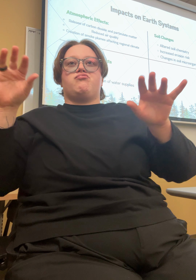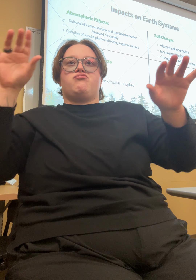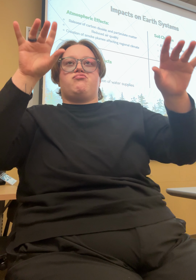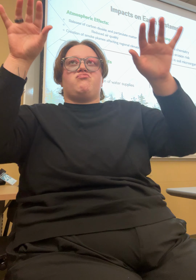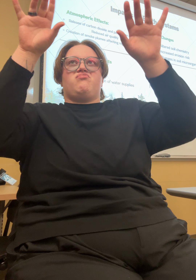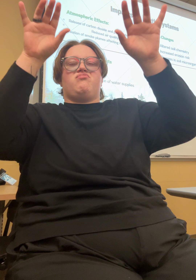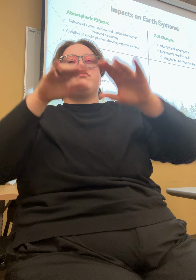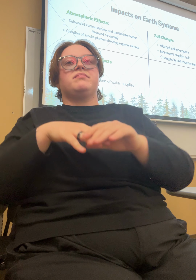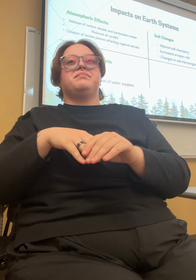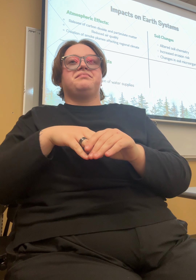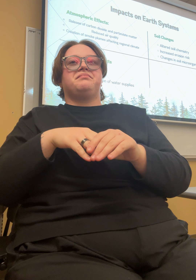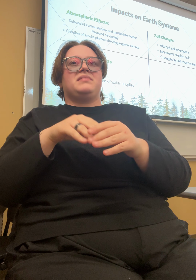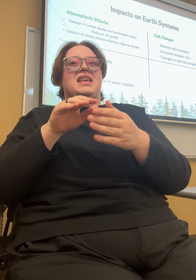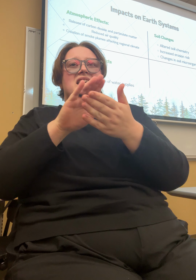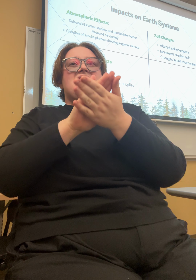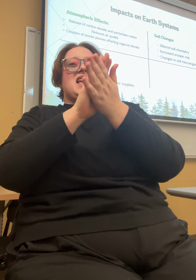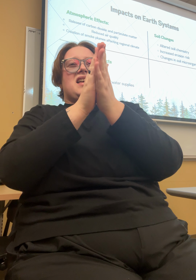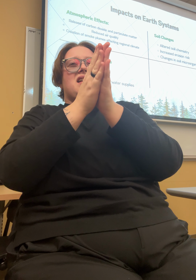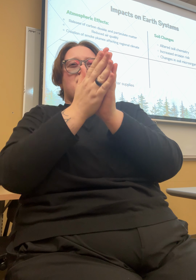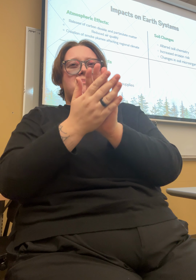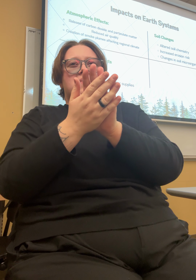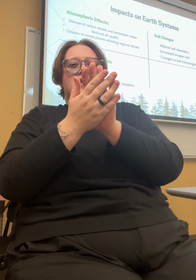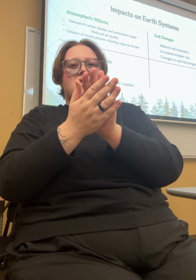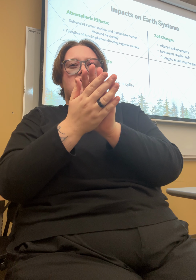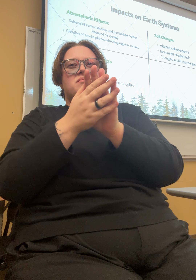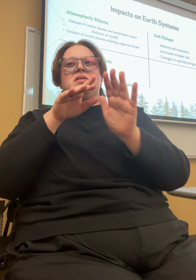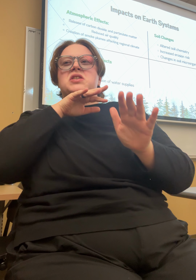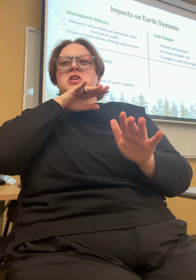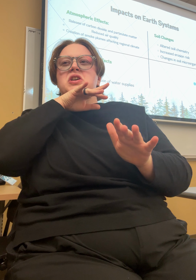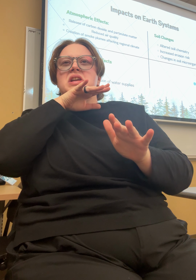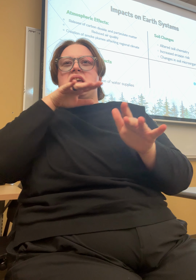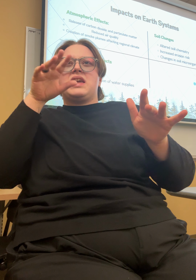of smoke plumes affecting regional climate.